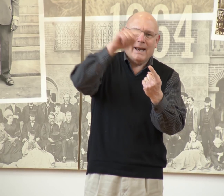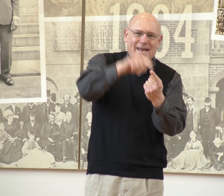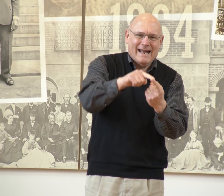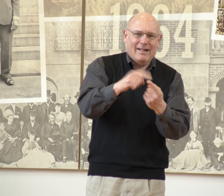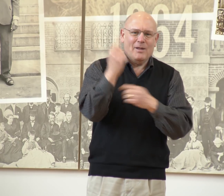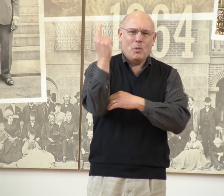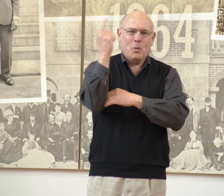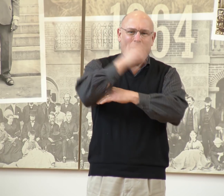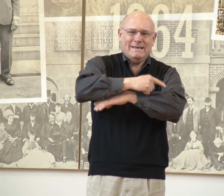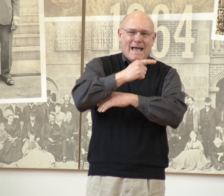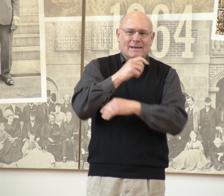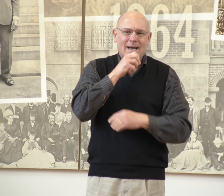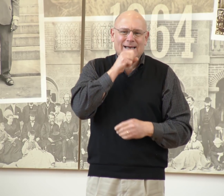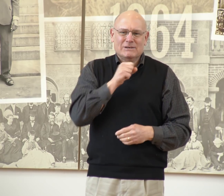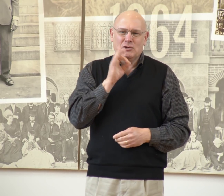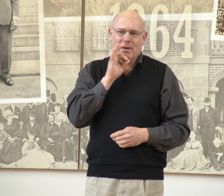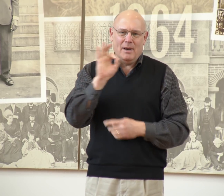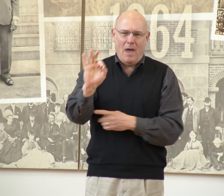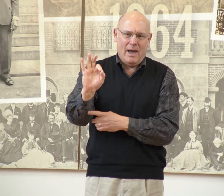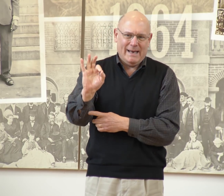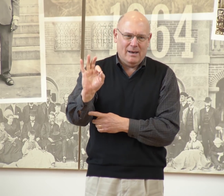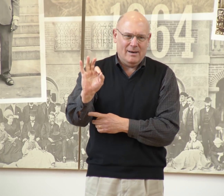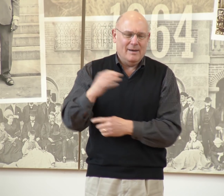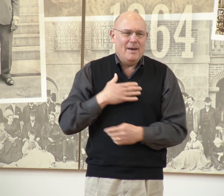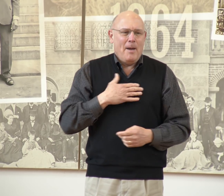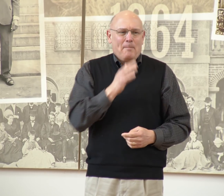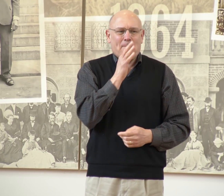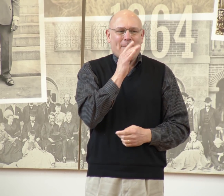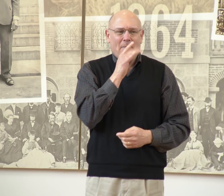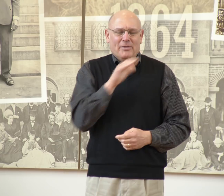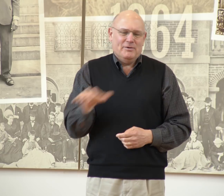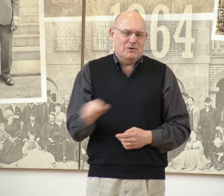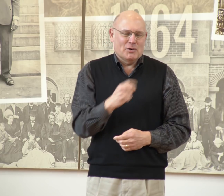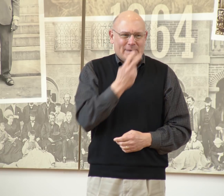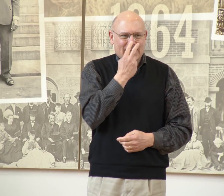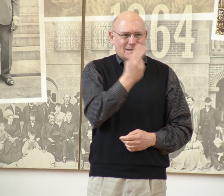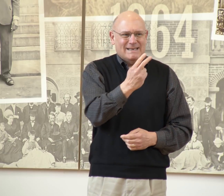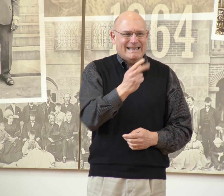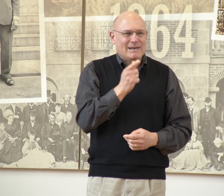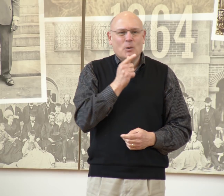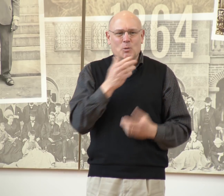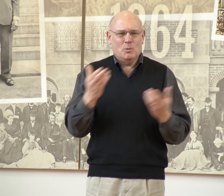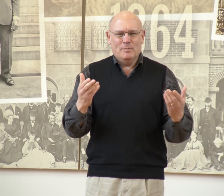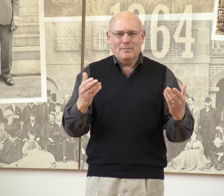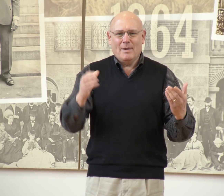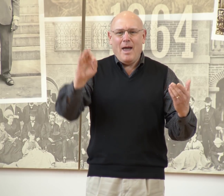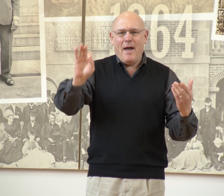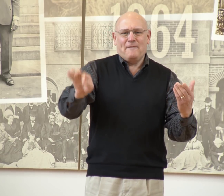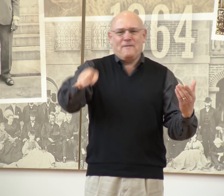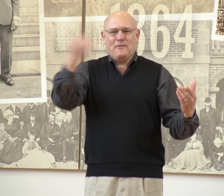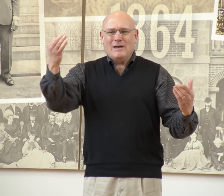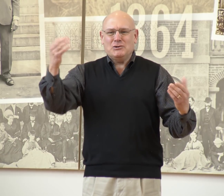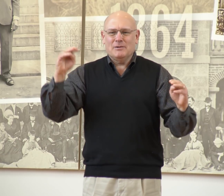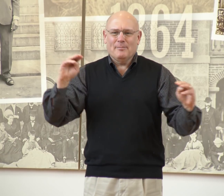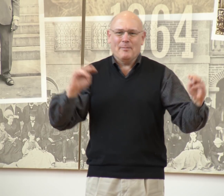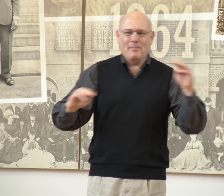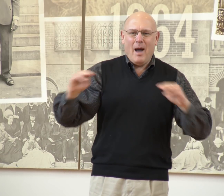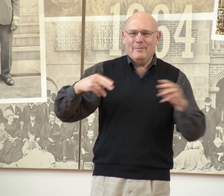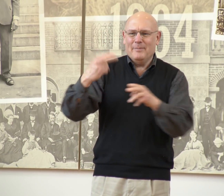so frustrated. Until one day at the age of 9, my mother took me to see the French